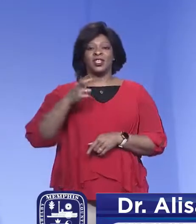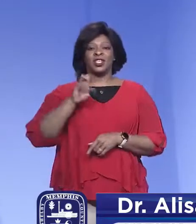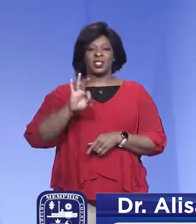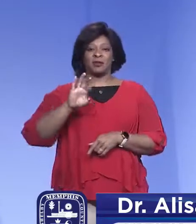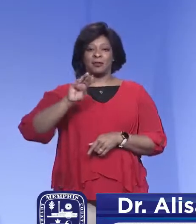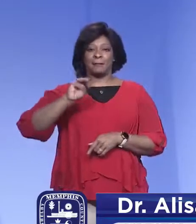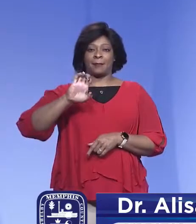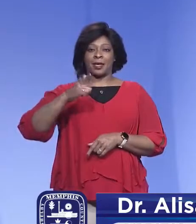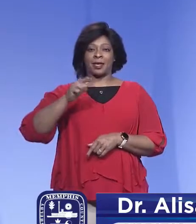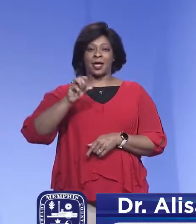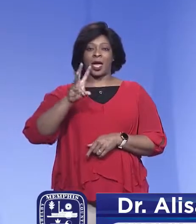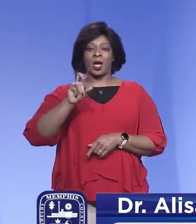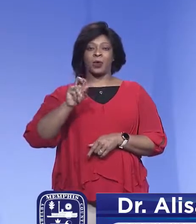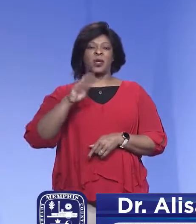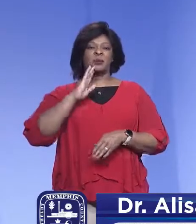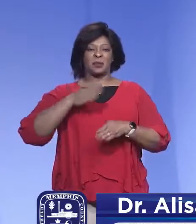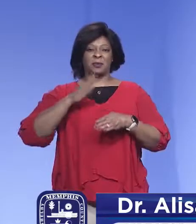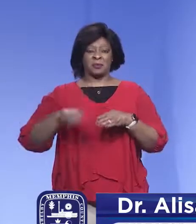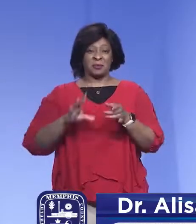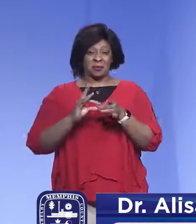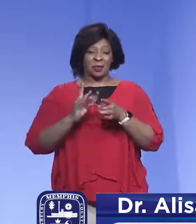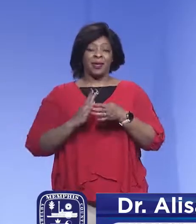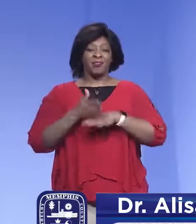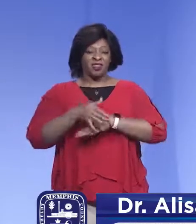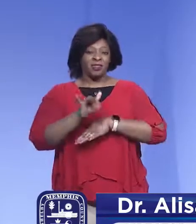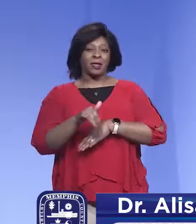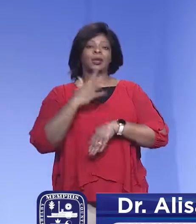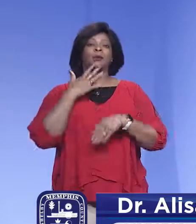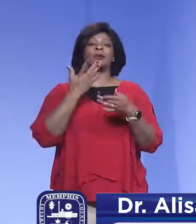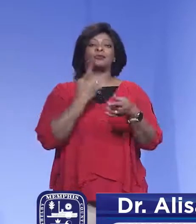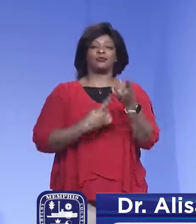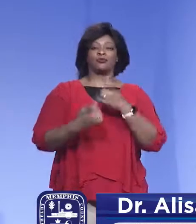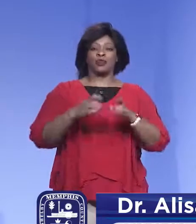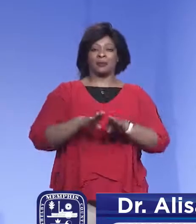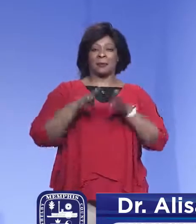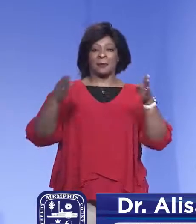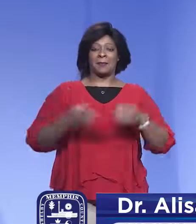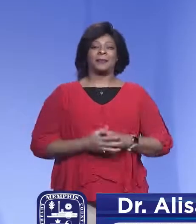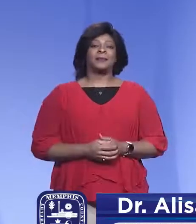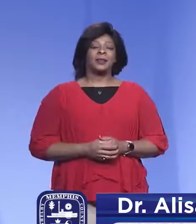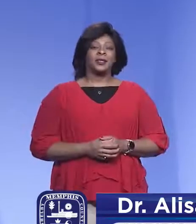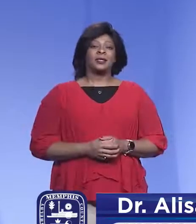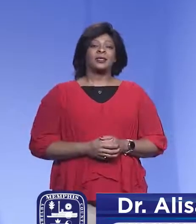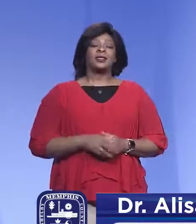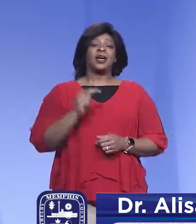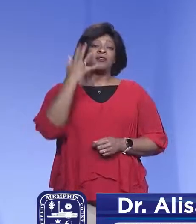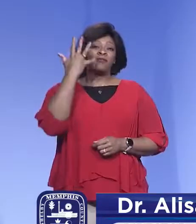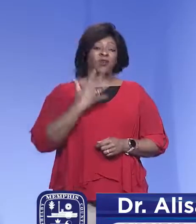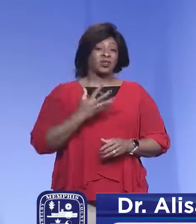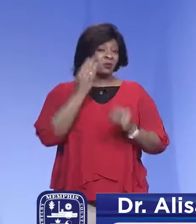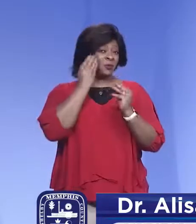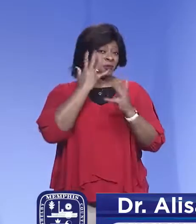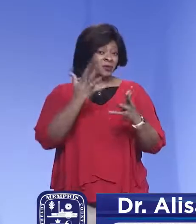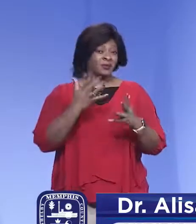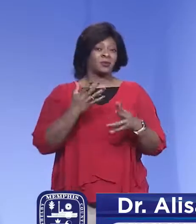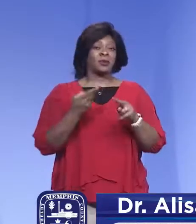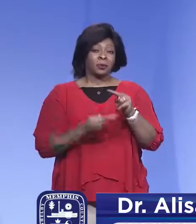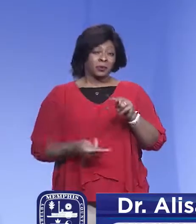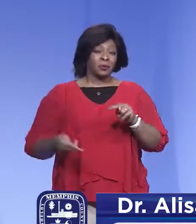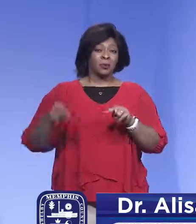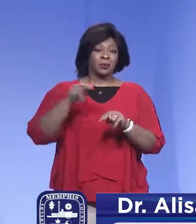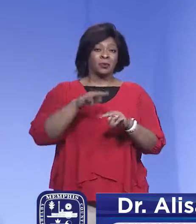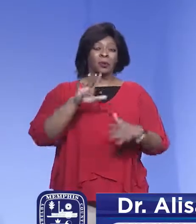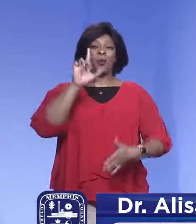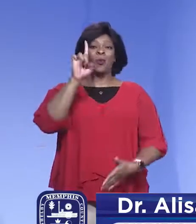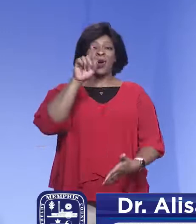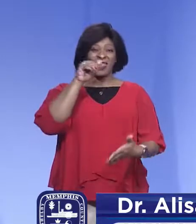provide some finishing comments, and then we'll open it up for questions. Unfortunately, this morning we need to report that we have an increase of